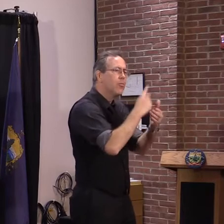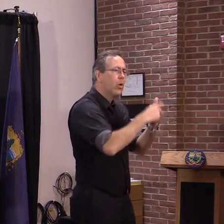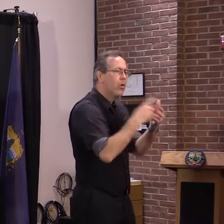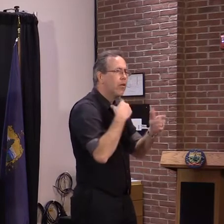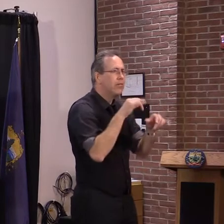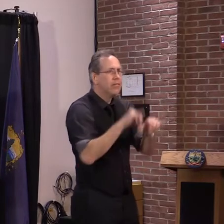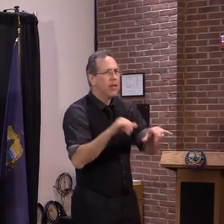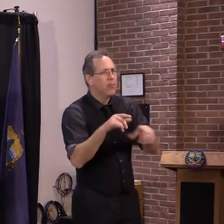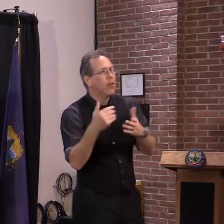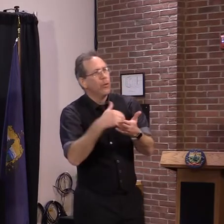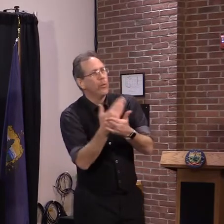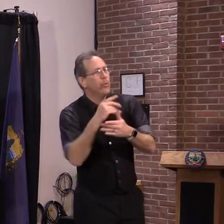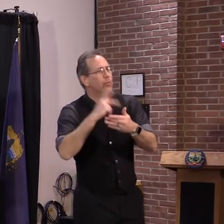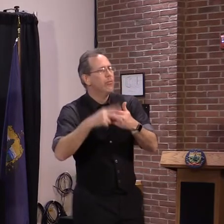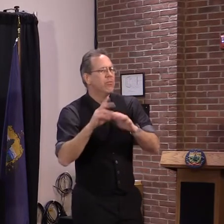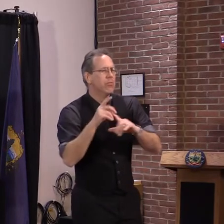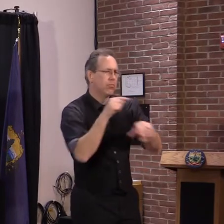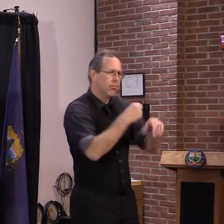we can't afford in the future.